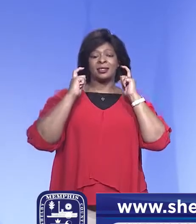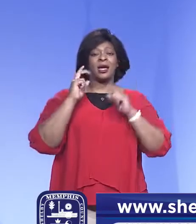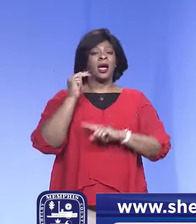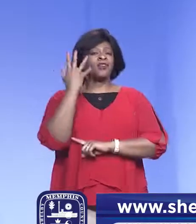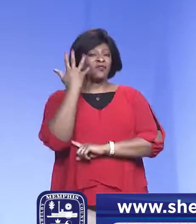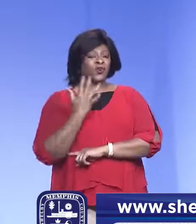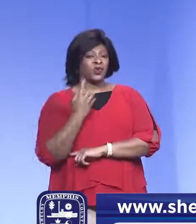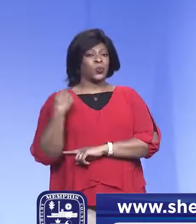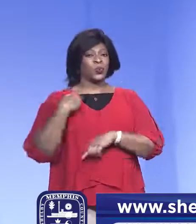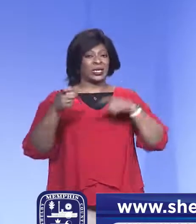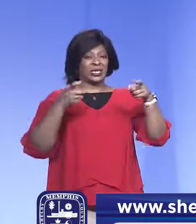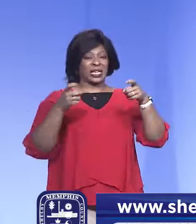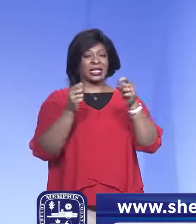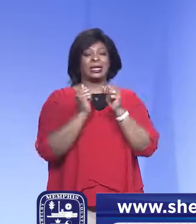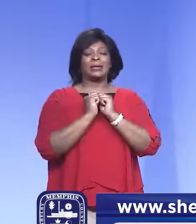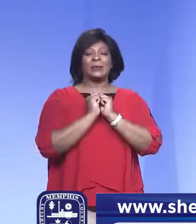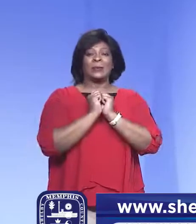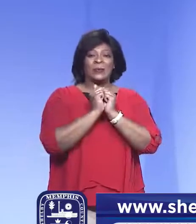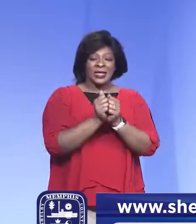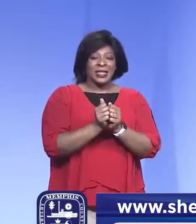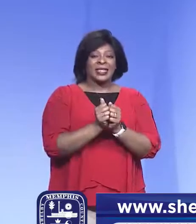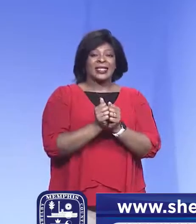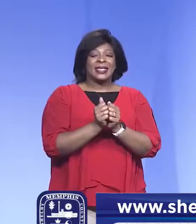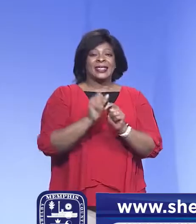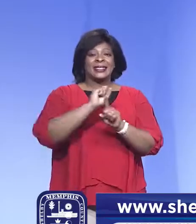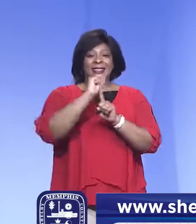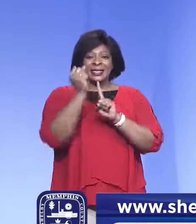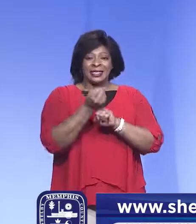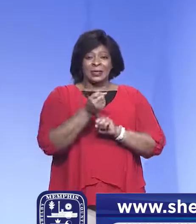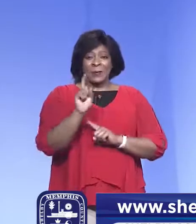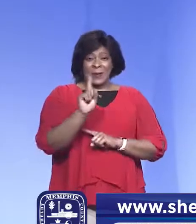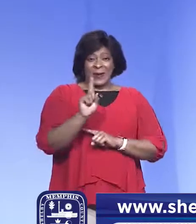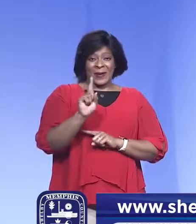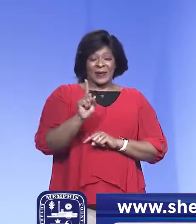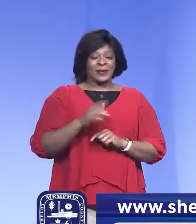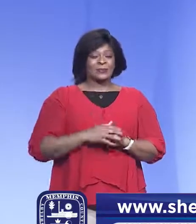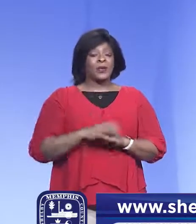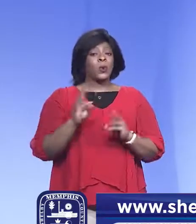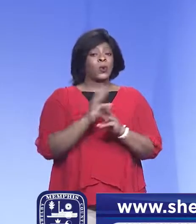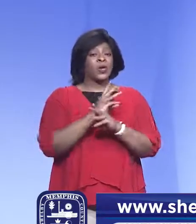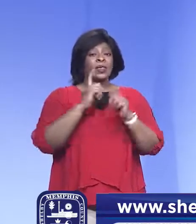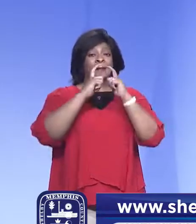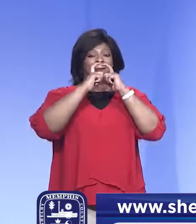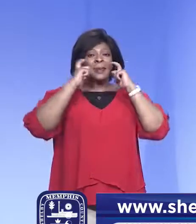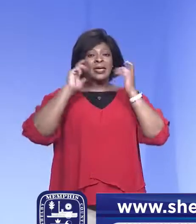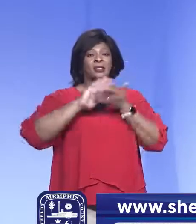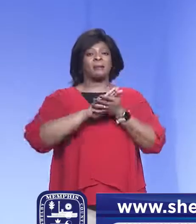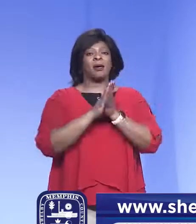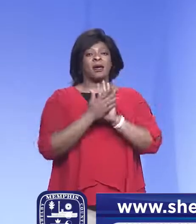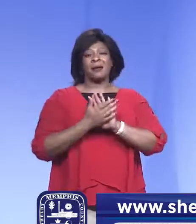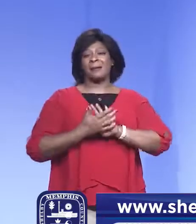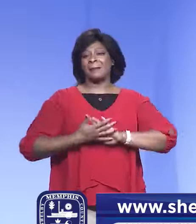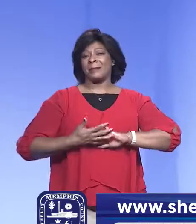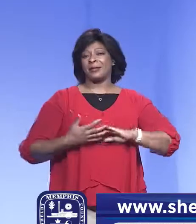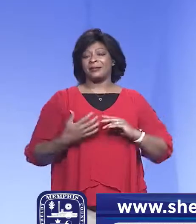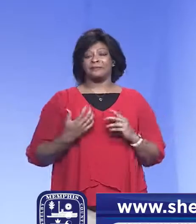Unfortunately, we're dealing with a situation where wearing the mask has become a